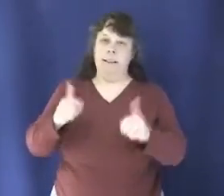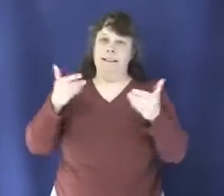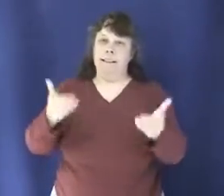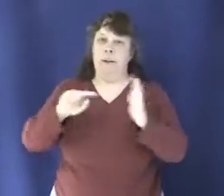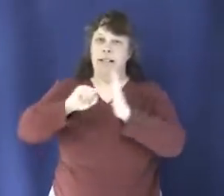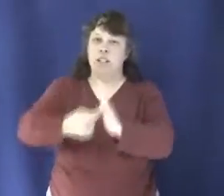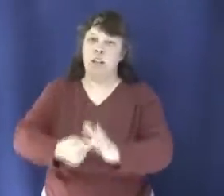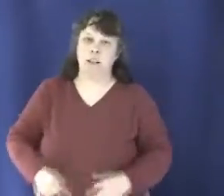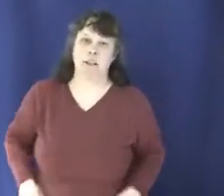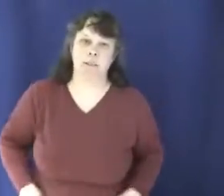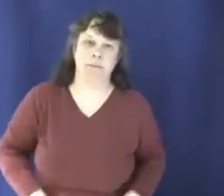I'll go ahead and start.